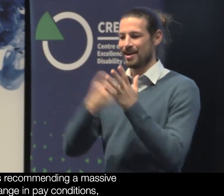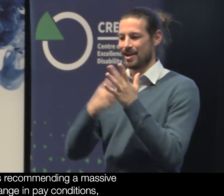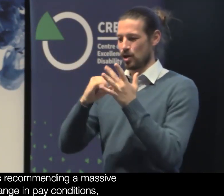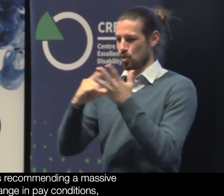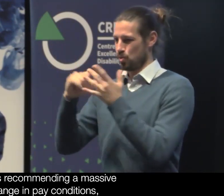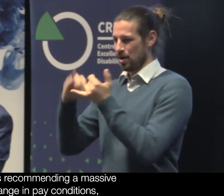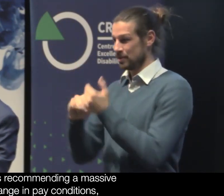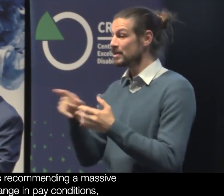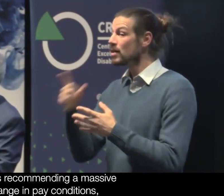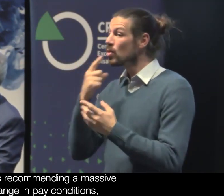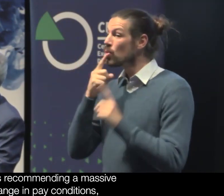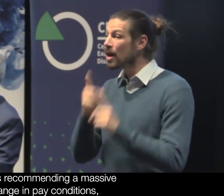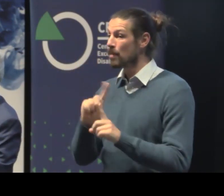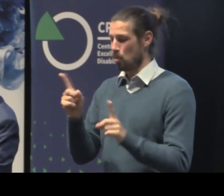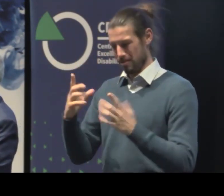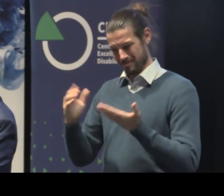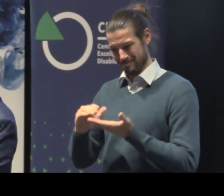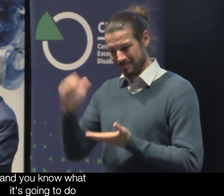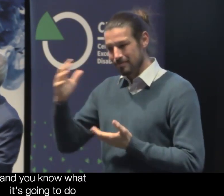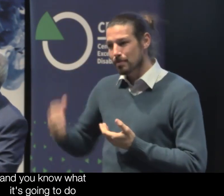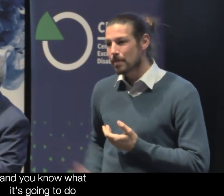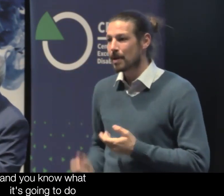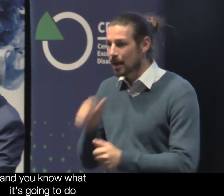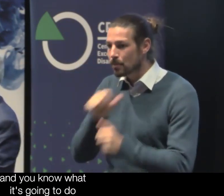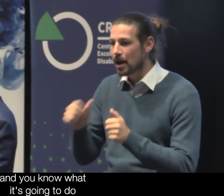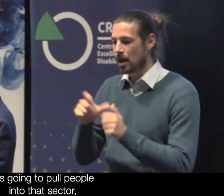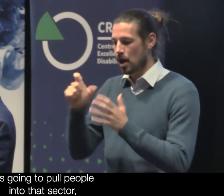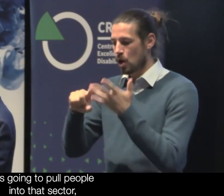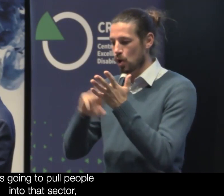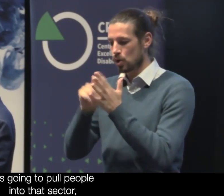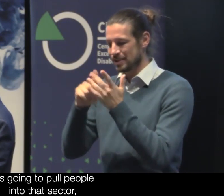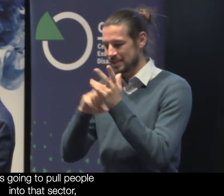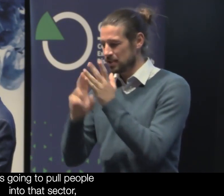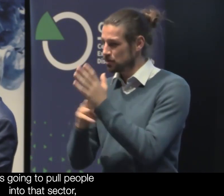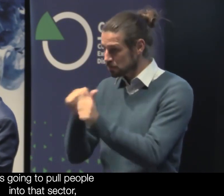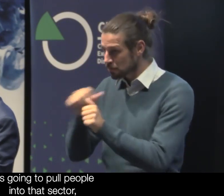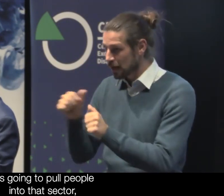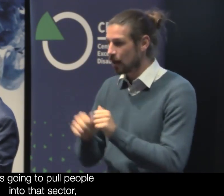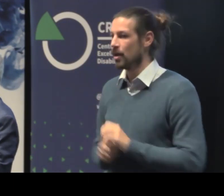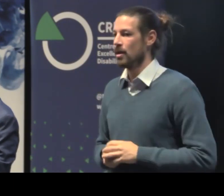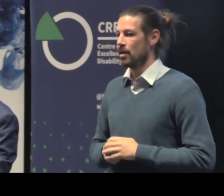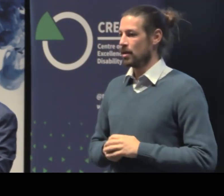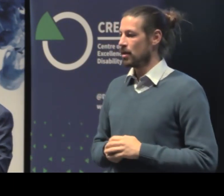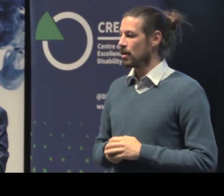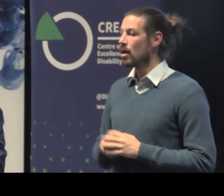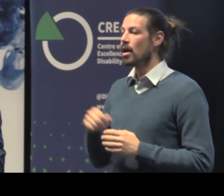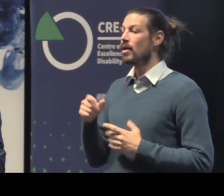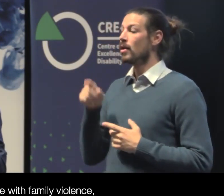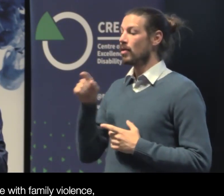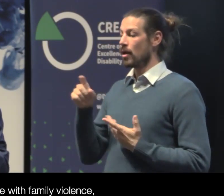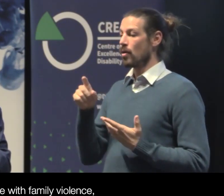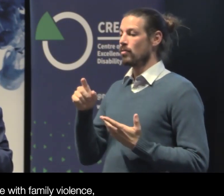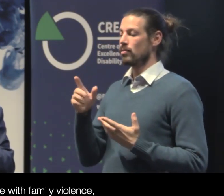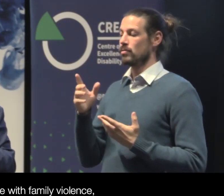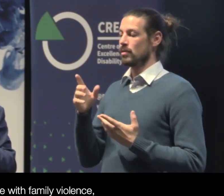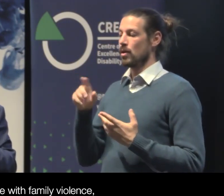pay conditions. And you know what it's going to do? It's going to pull people into that sector. Once that happens, and it will happen, like with family